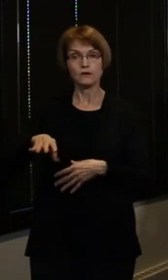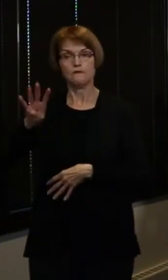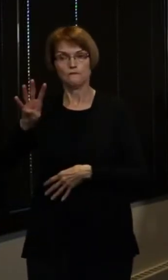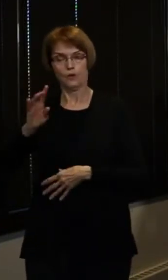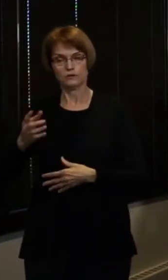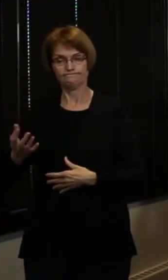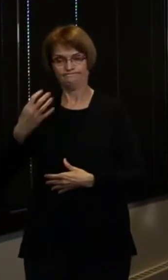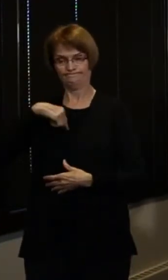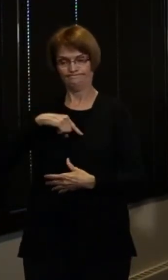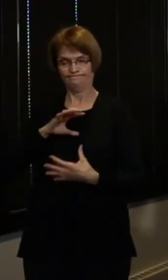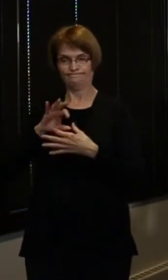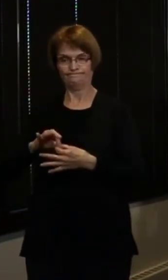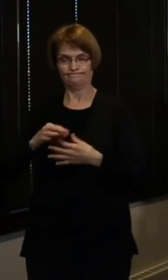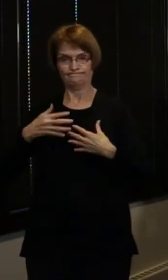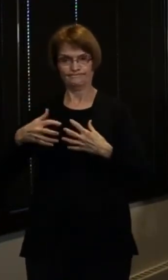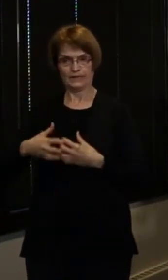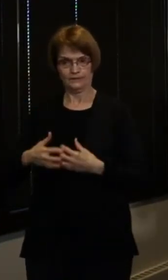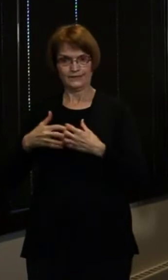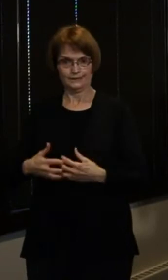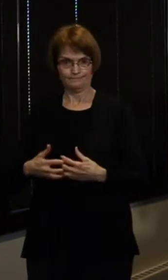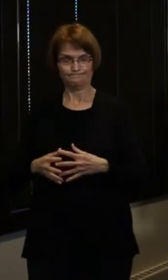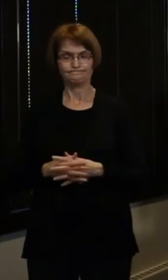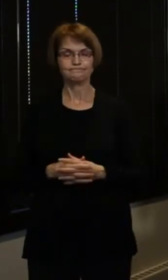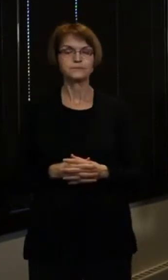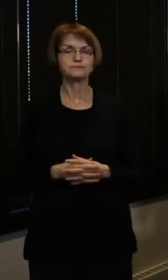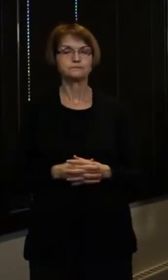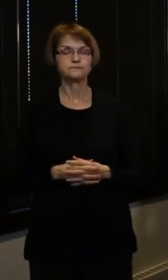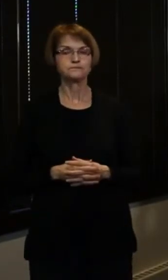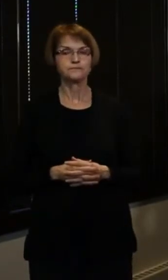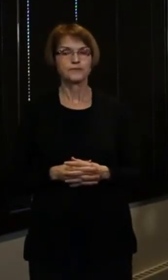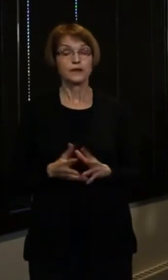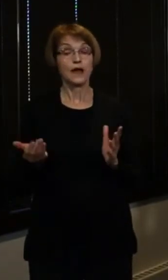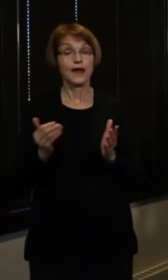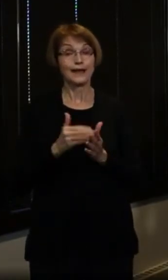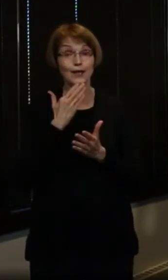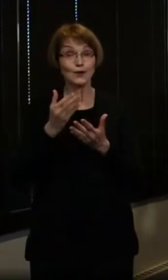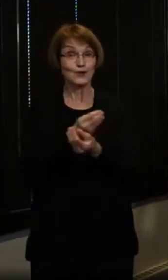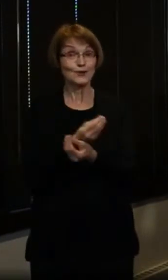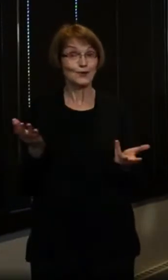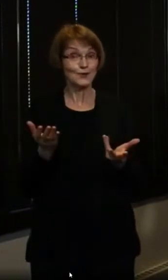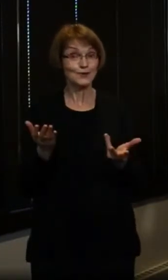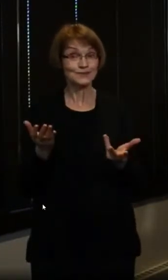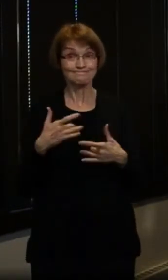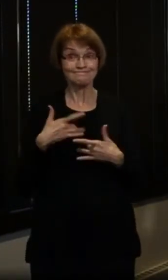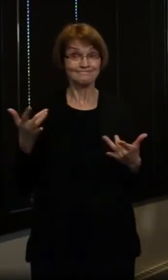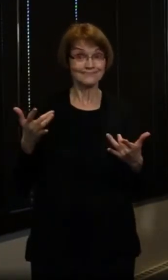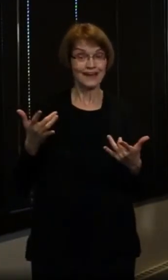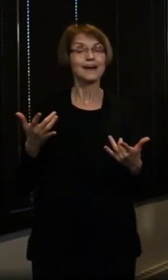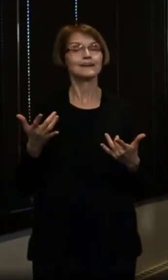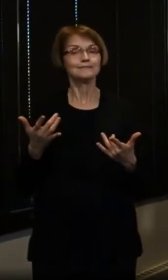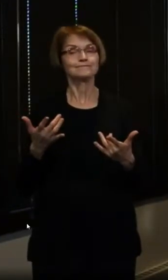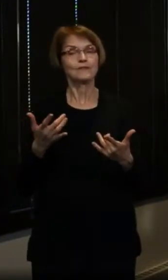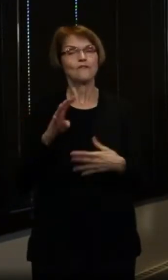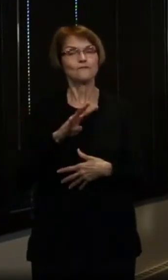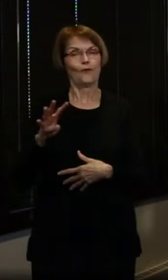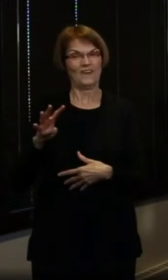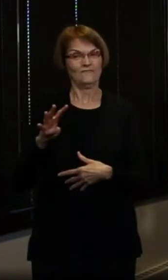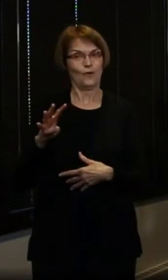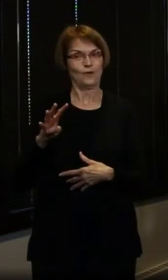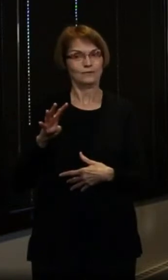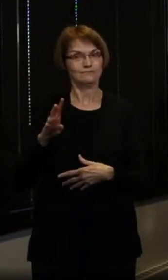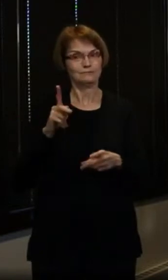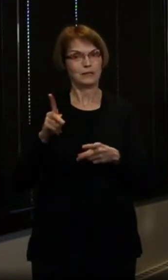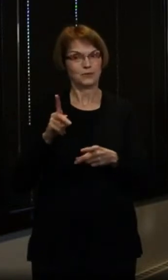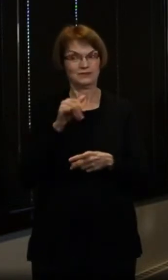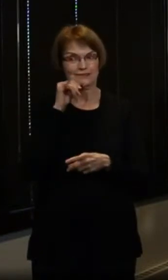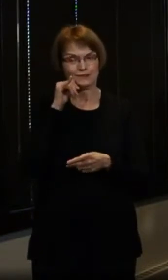ventilators suspected with COVID. Again, our good news slide, we discharged 44 patients yesterday from our